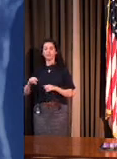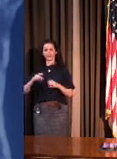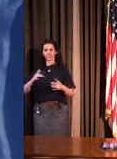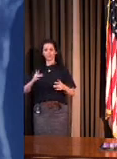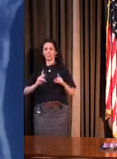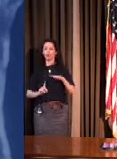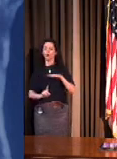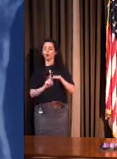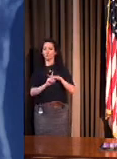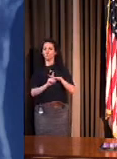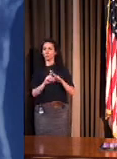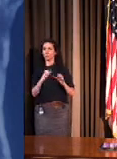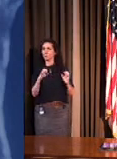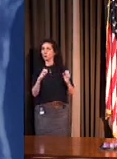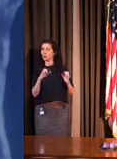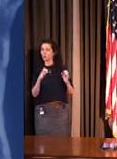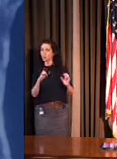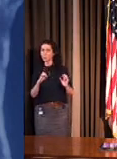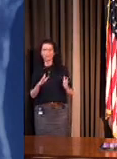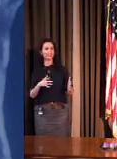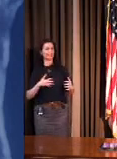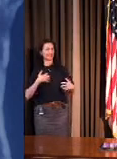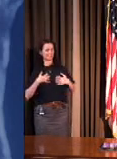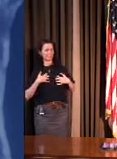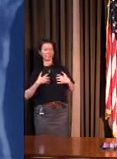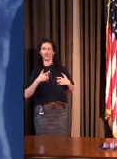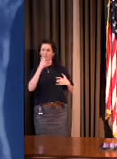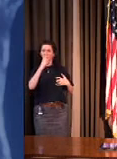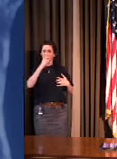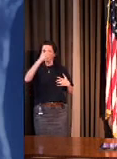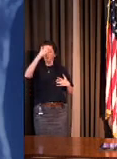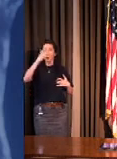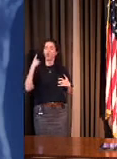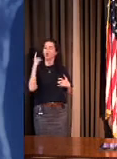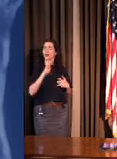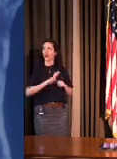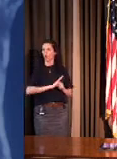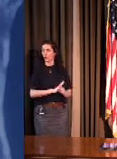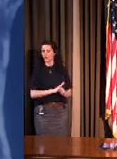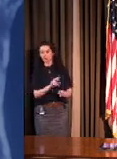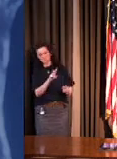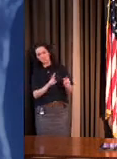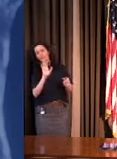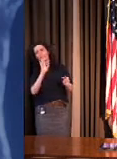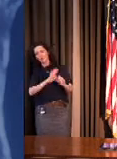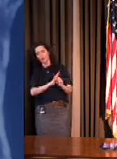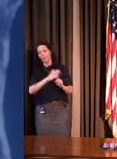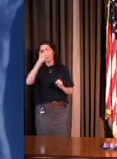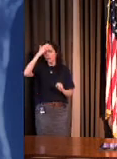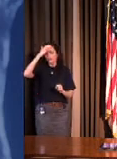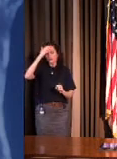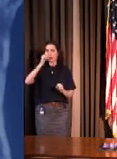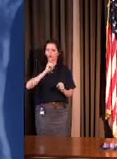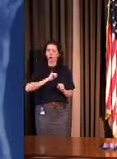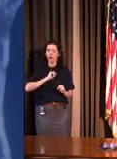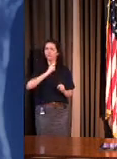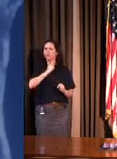how many people are going into emergency departments throughout the state with symptoms that could be COVID, fever, cough, those